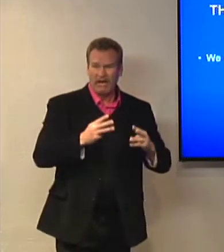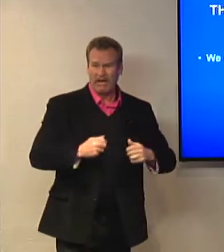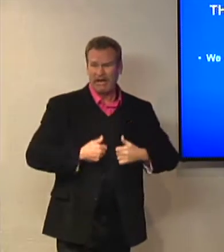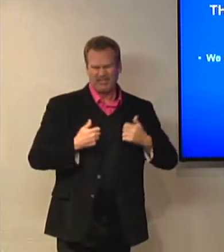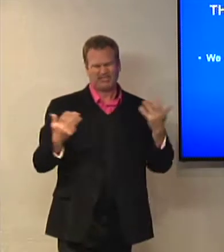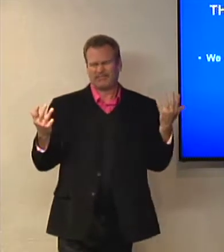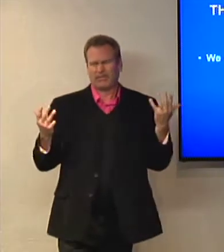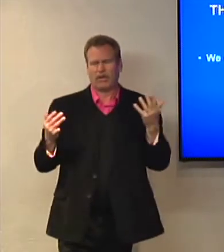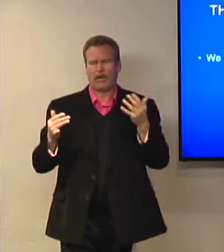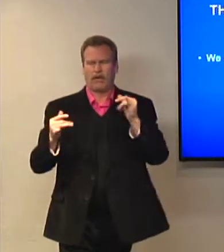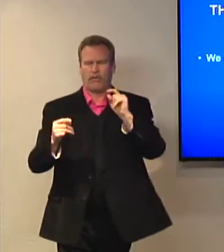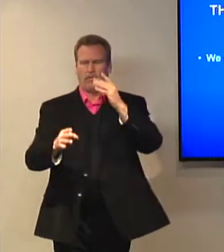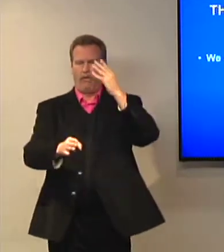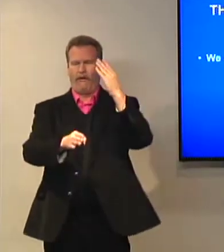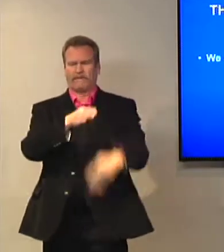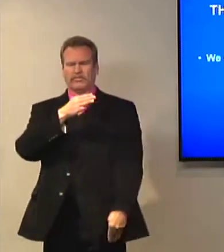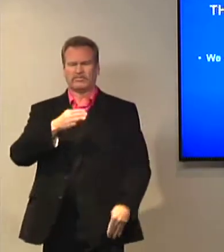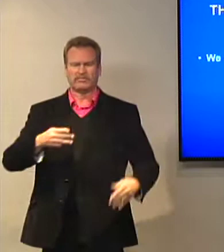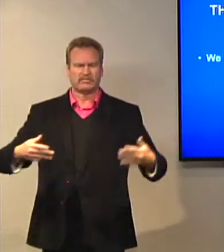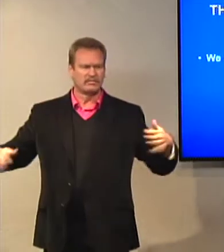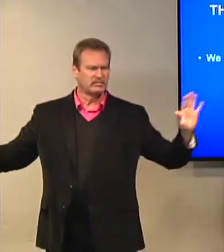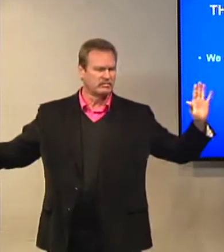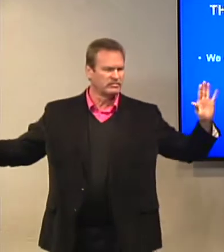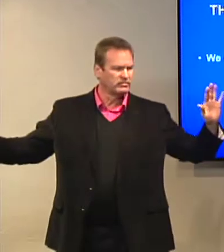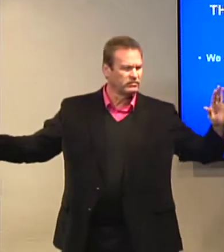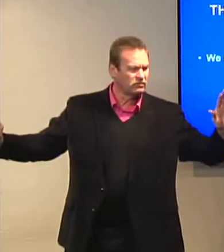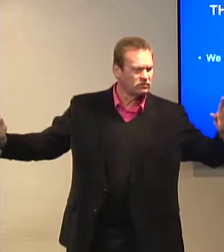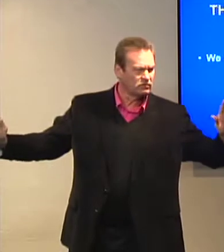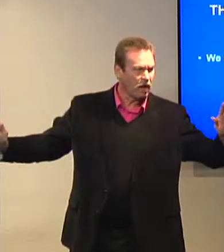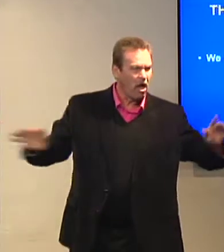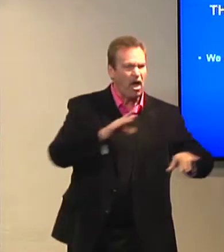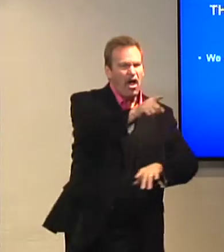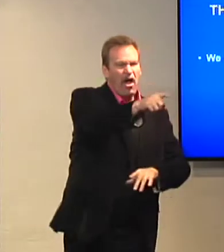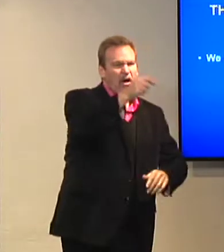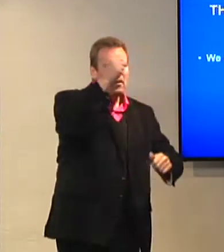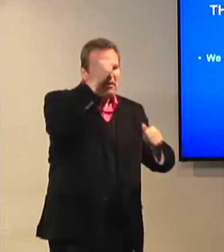Don't be looking back to the old ways. Finish with it.